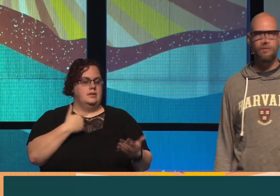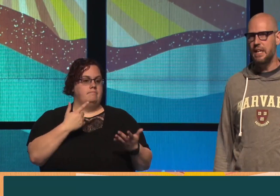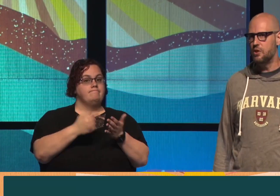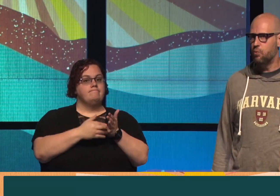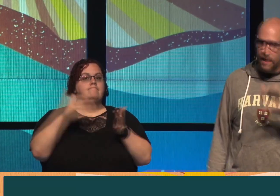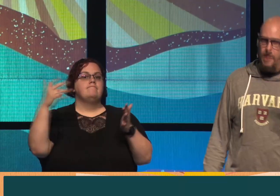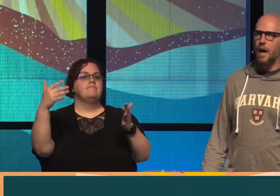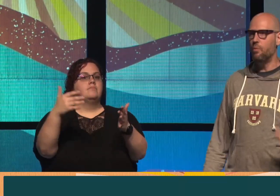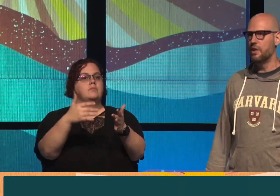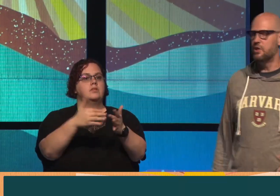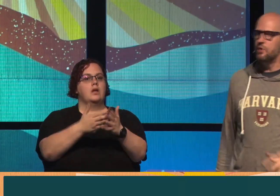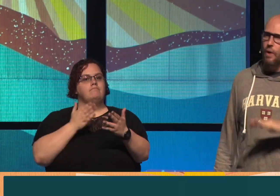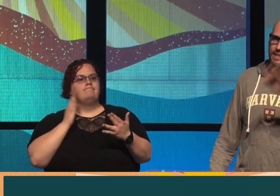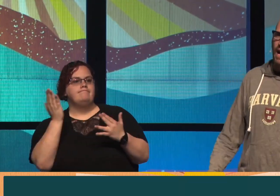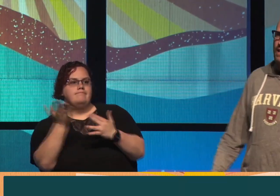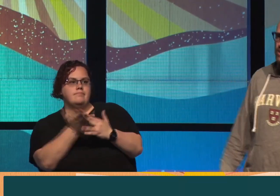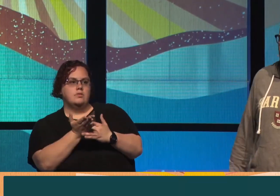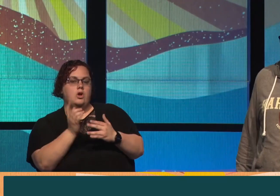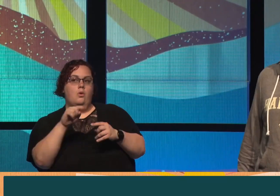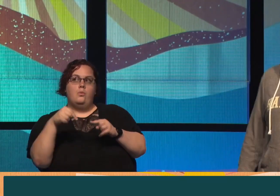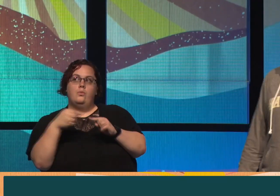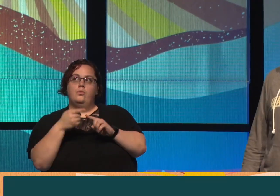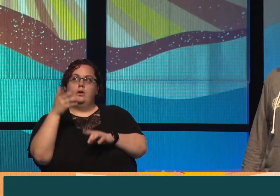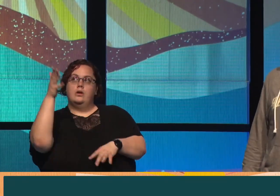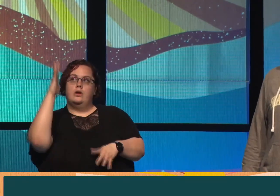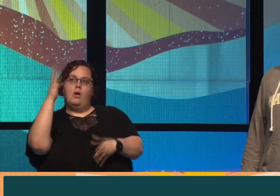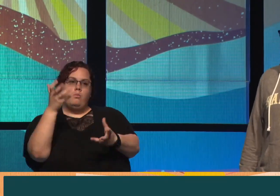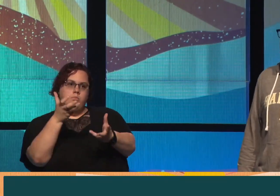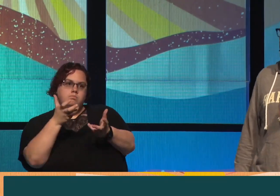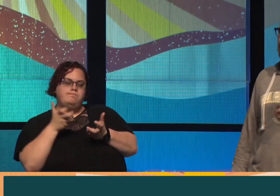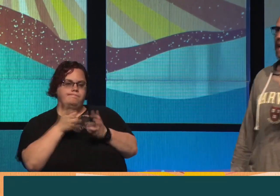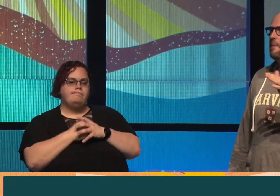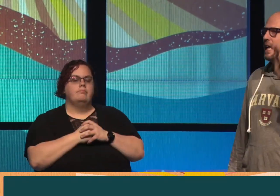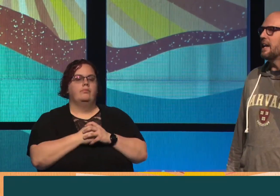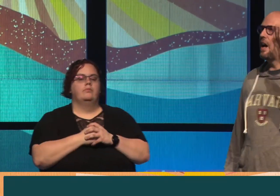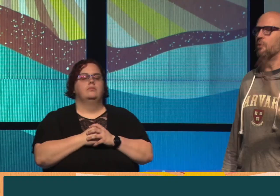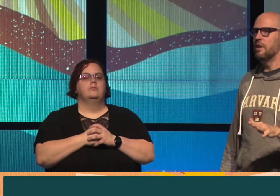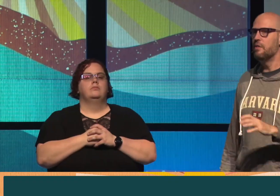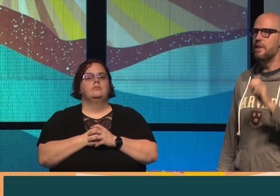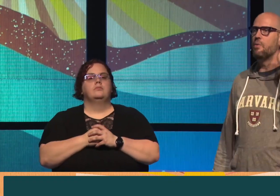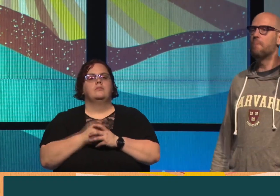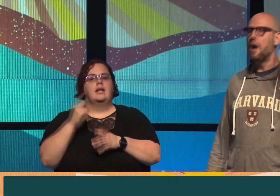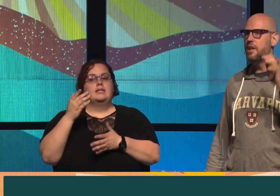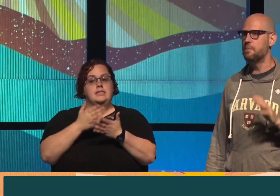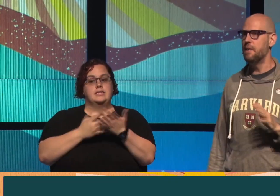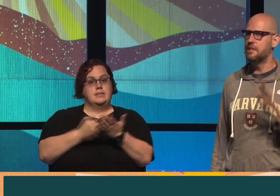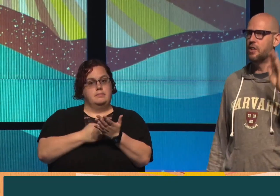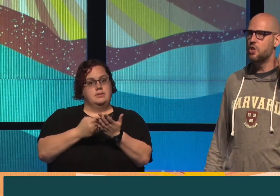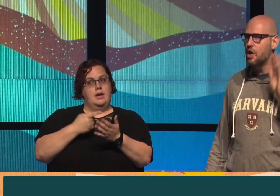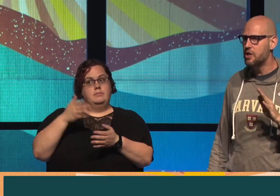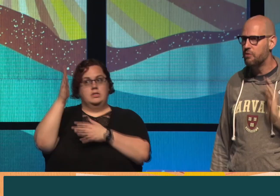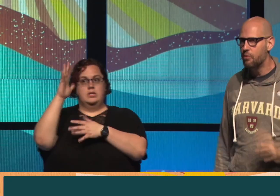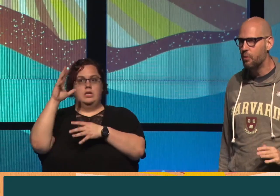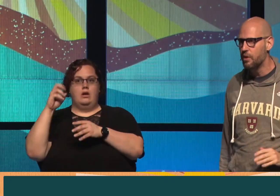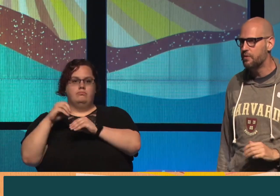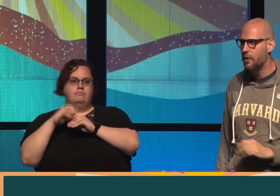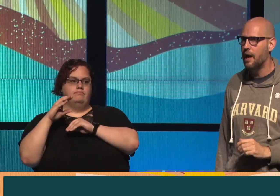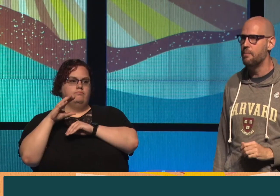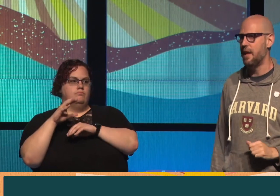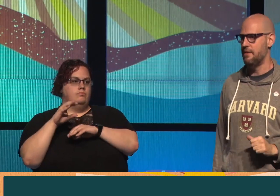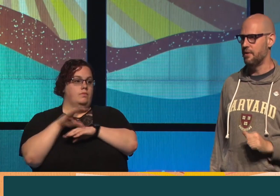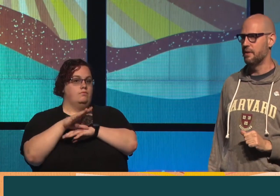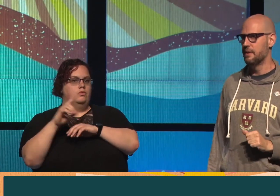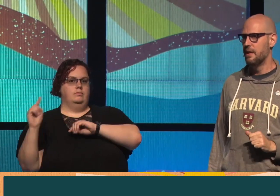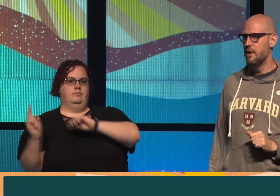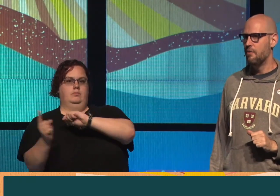then intervenes when God wants to, when God is so moved to. And sometimes that God will intervene with punishments that are just rewards for